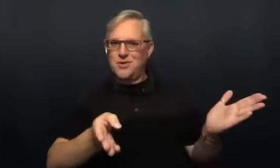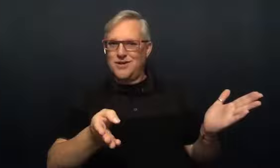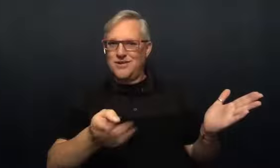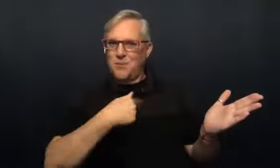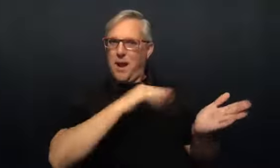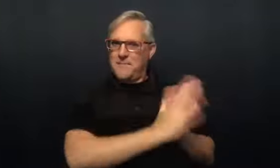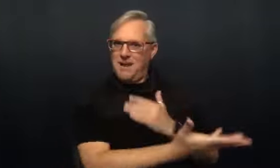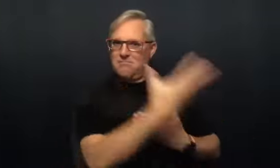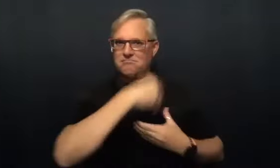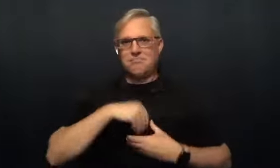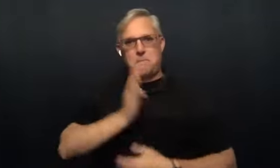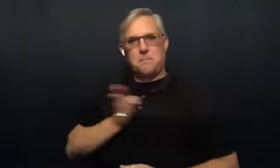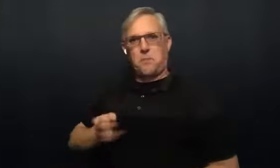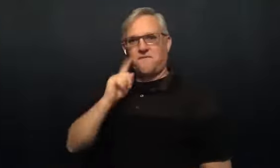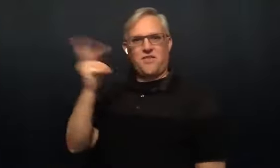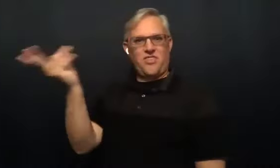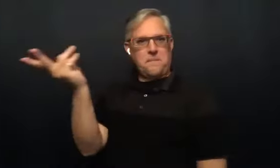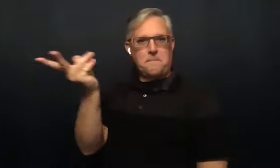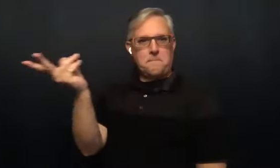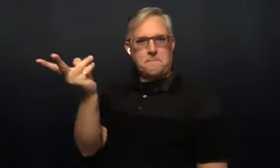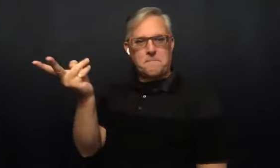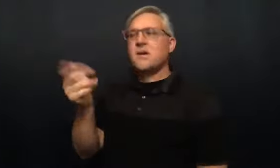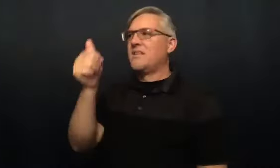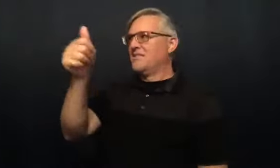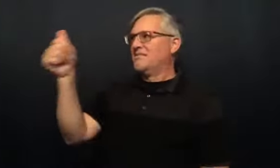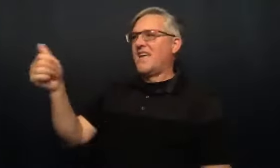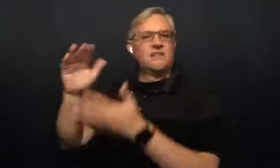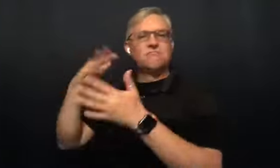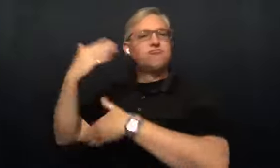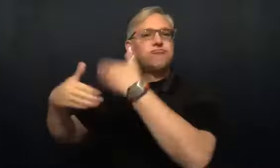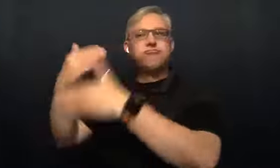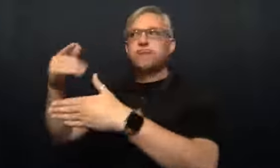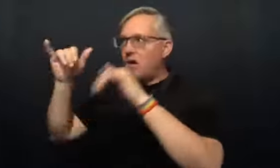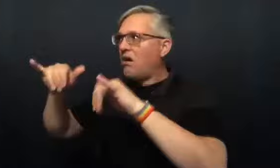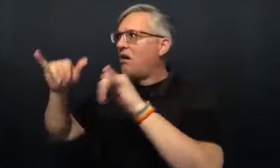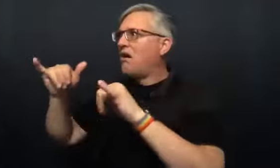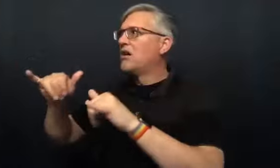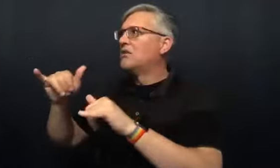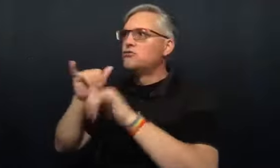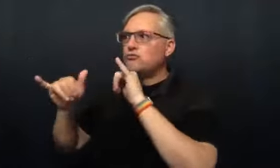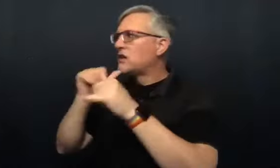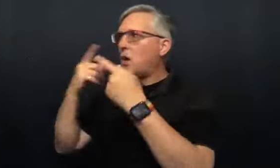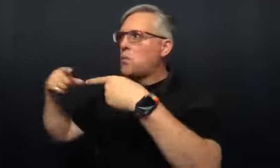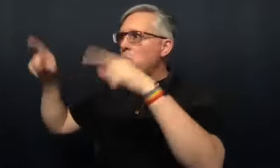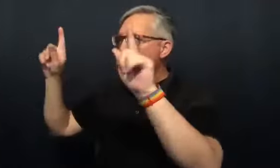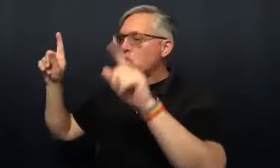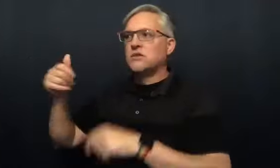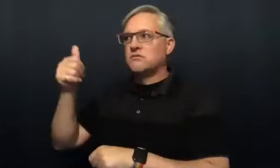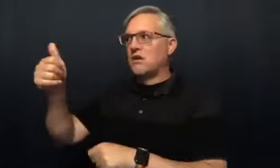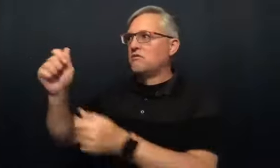that they had their own coming to the moment where their drinking no longer was working for them. And that is a testament to the